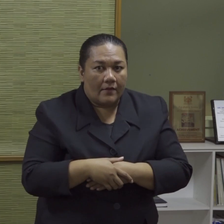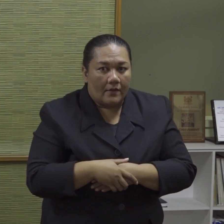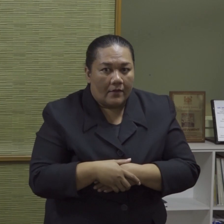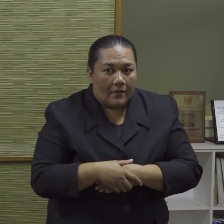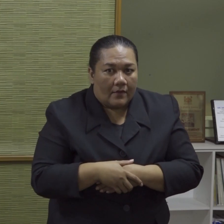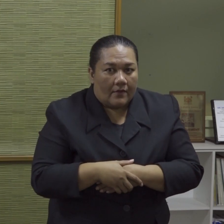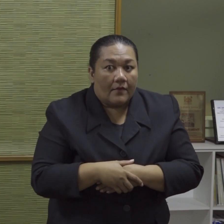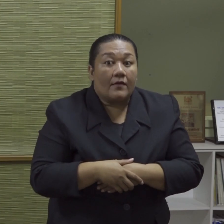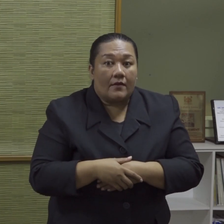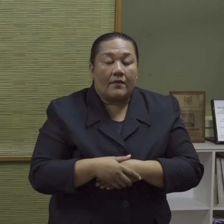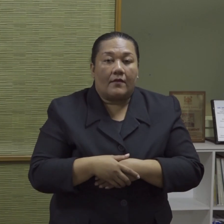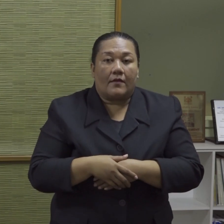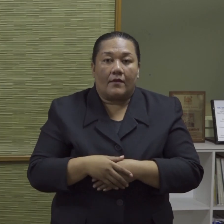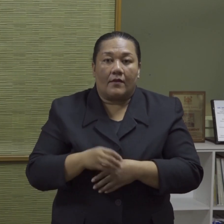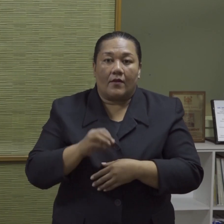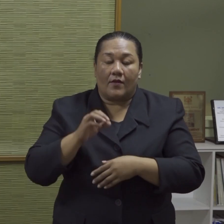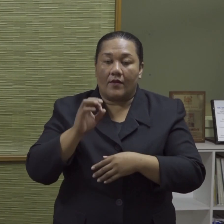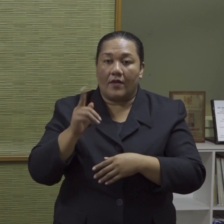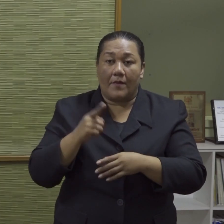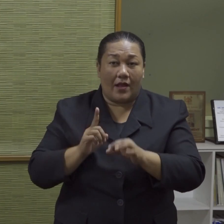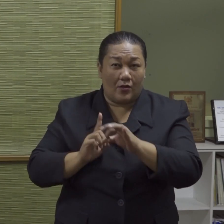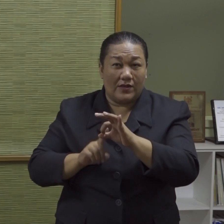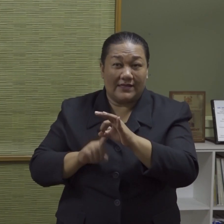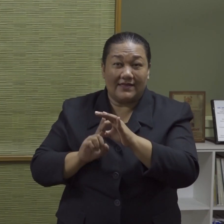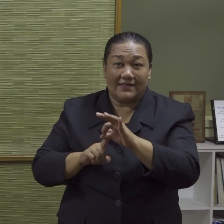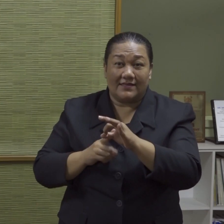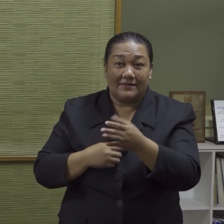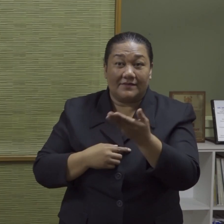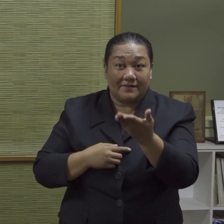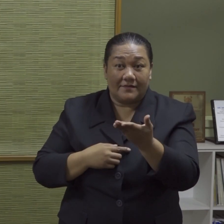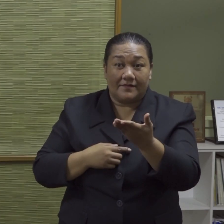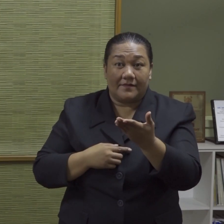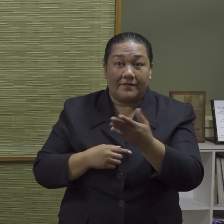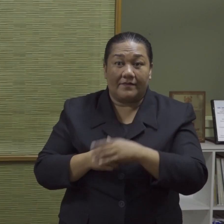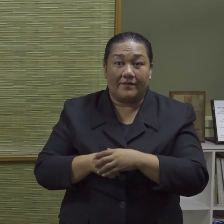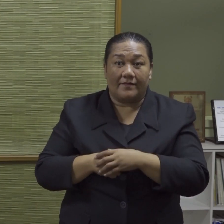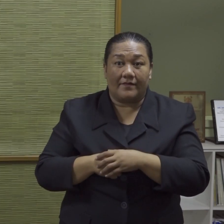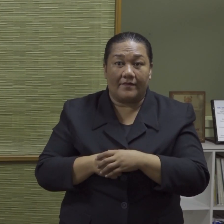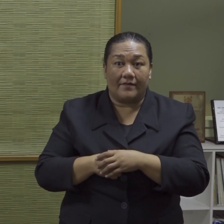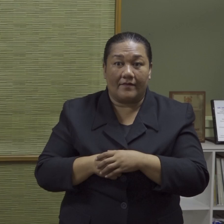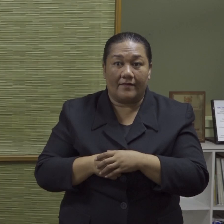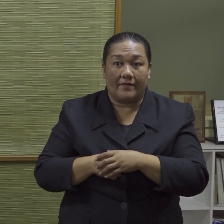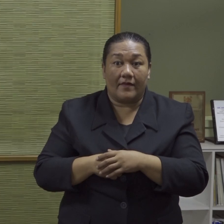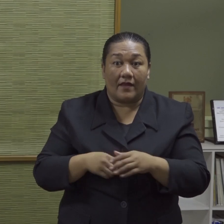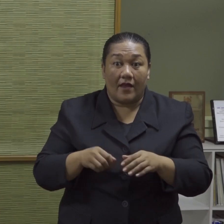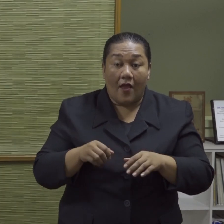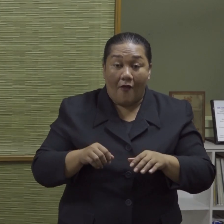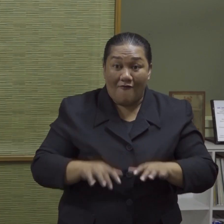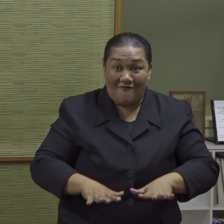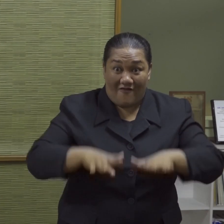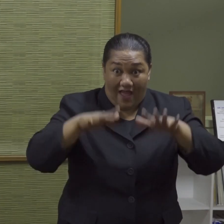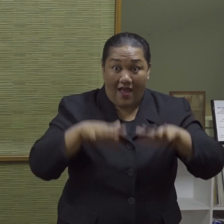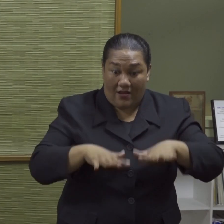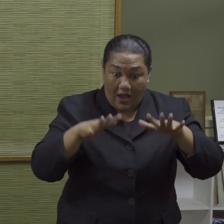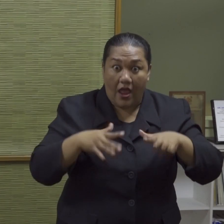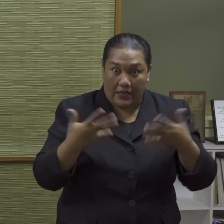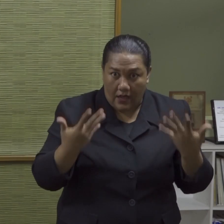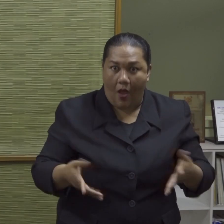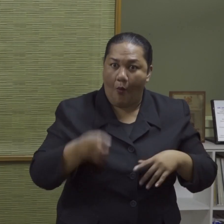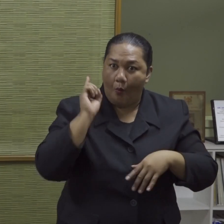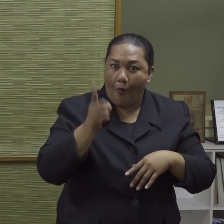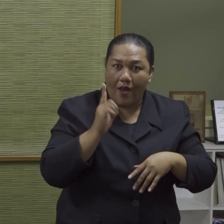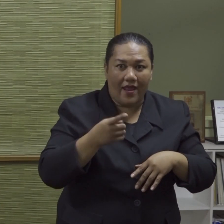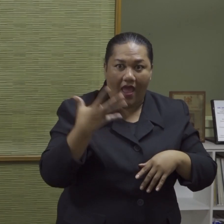I'm sure my question is, since the flood warning alerts and all, will